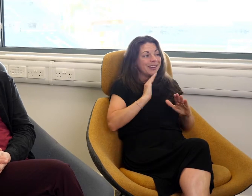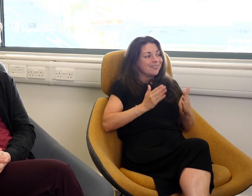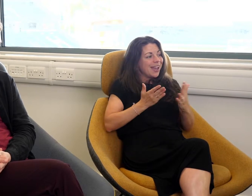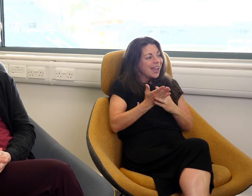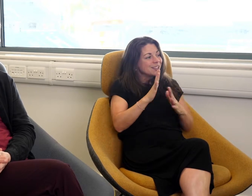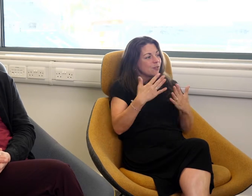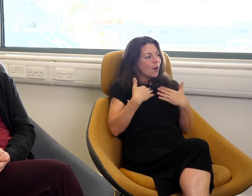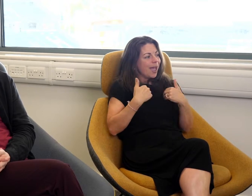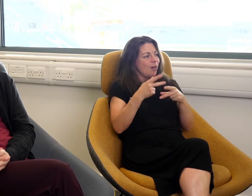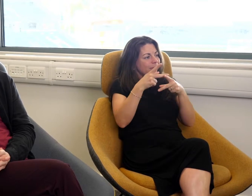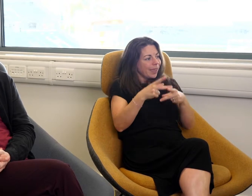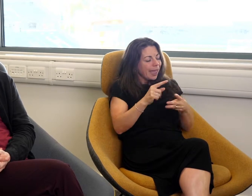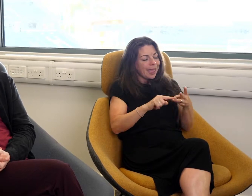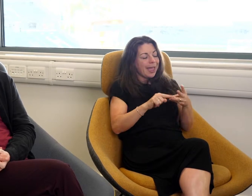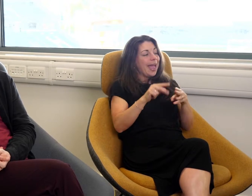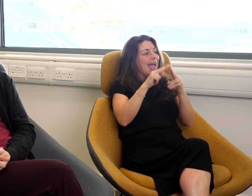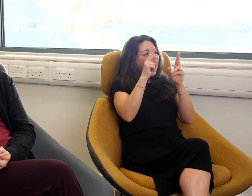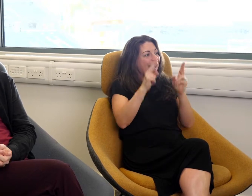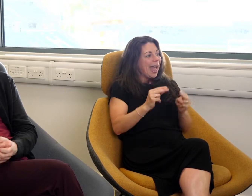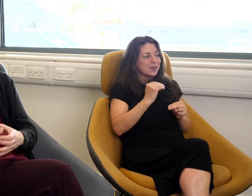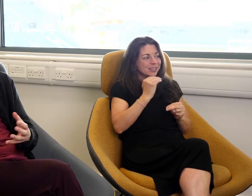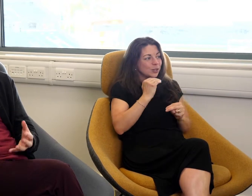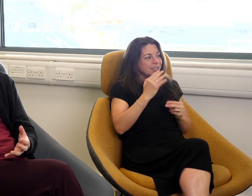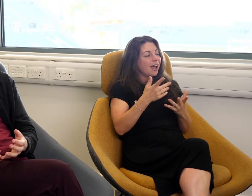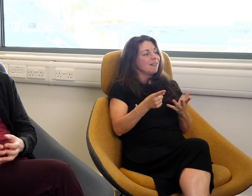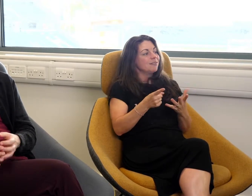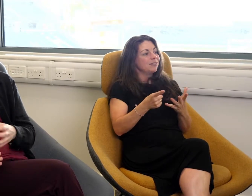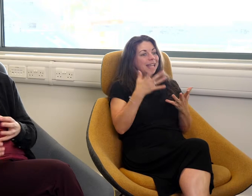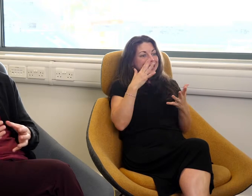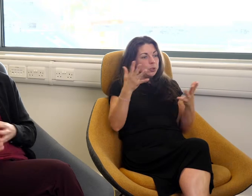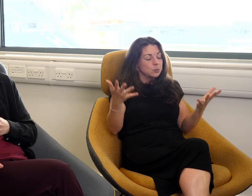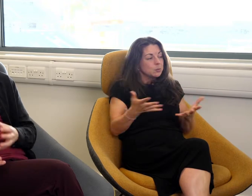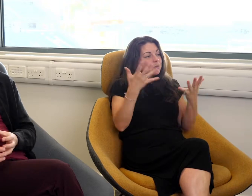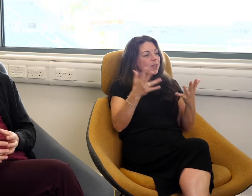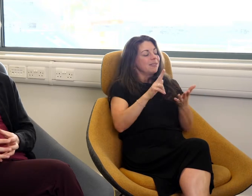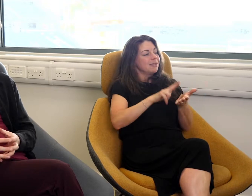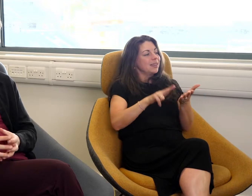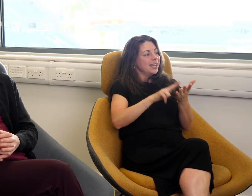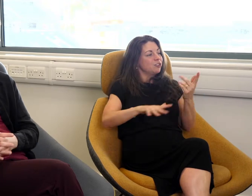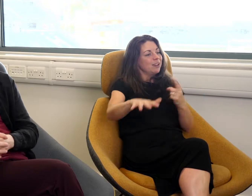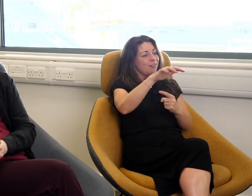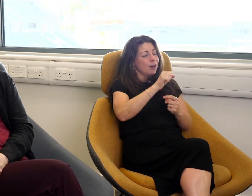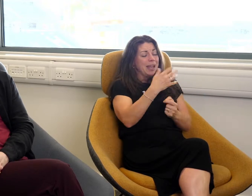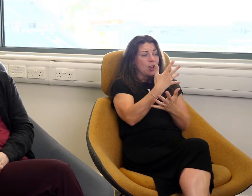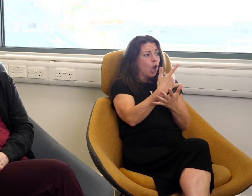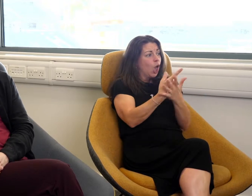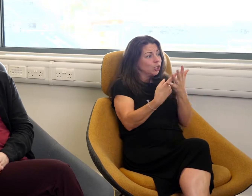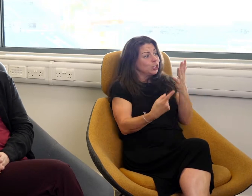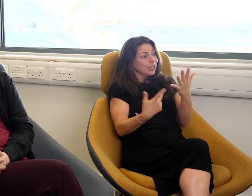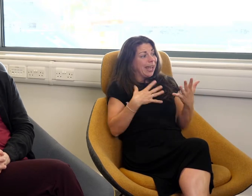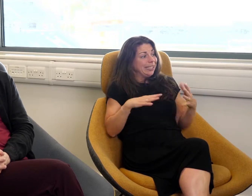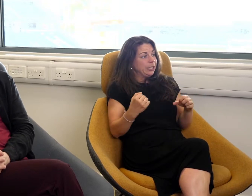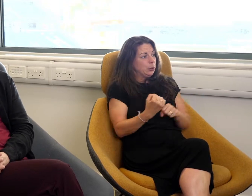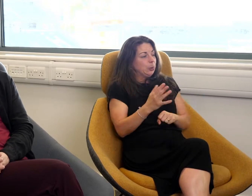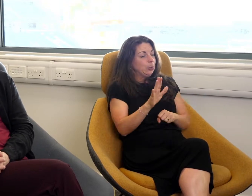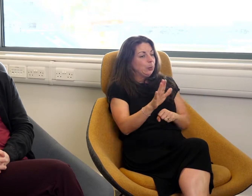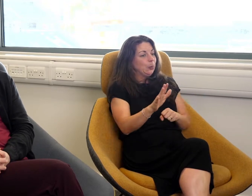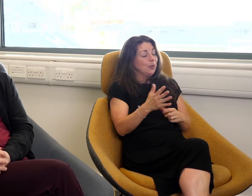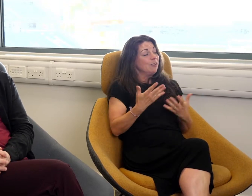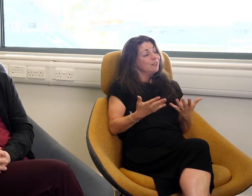for people, a need to kind of boost the natural environment. There's so many different things need to be done. So for the time being, I'm very happy on focusing on all of